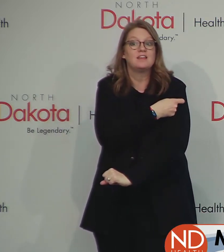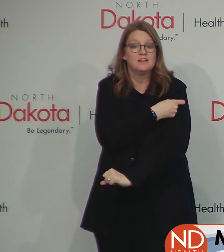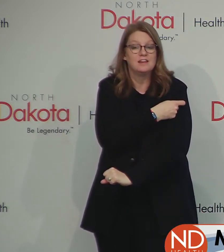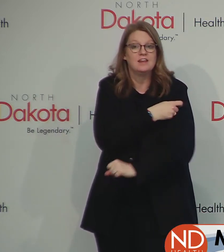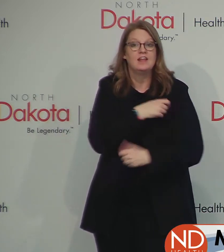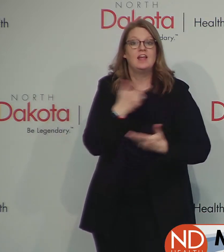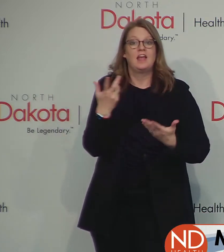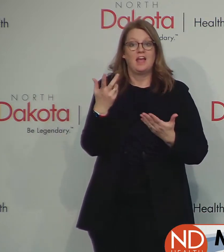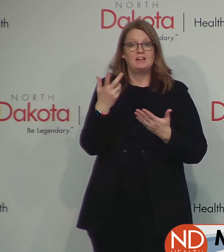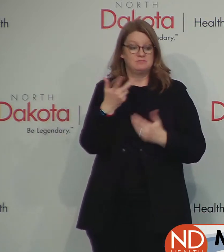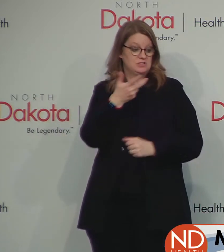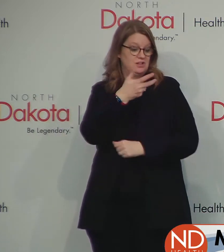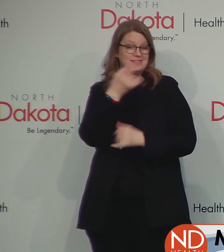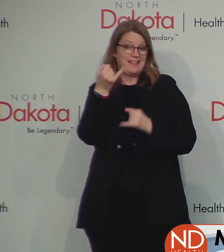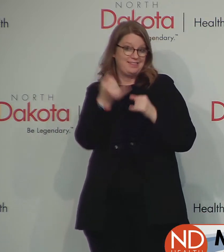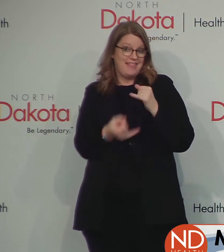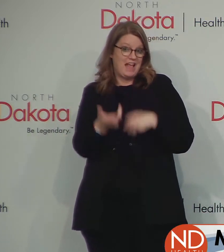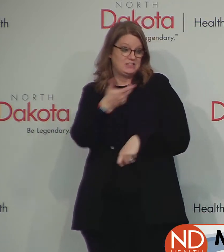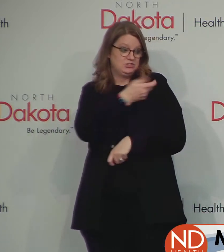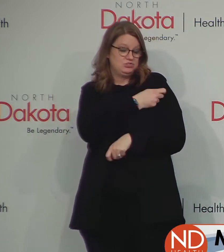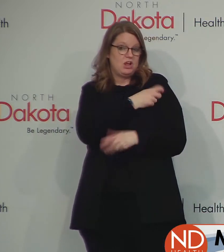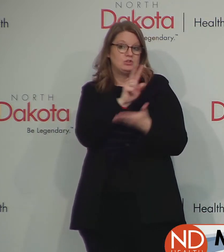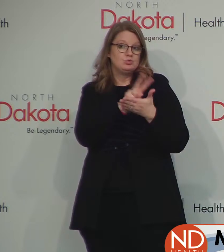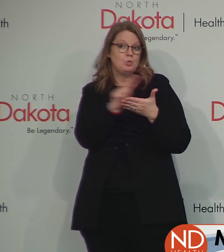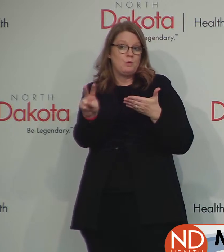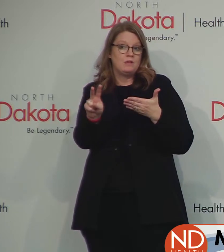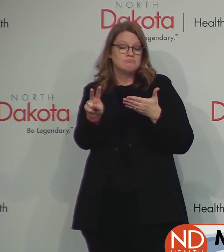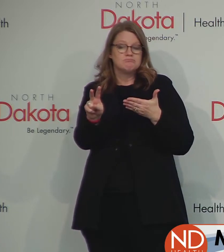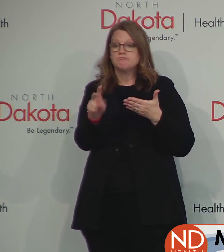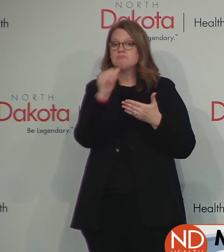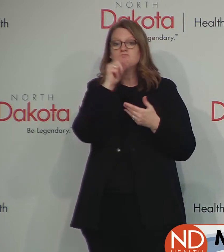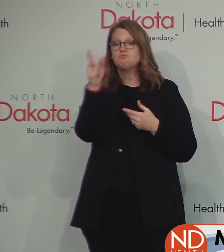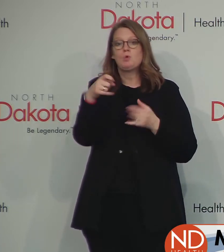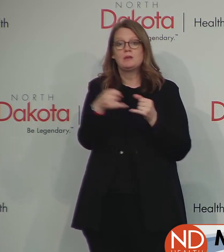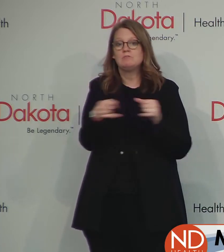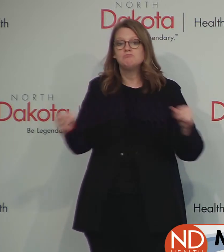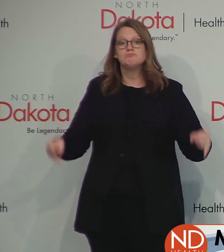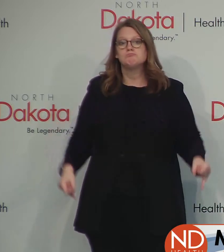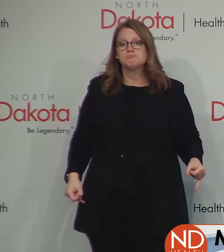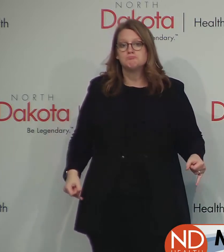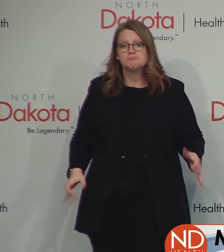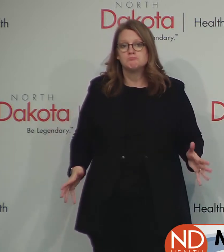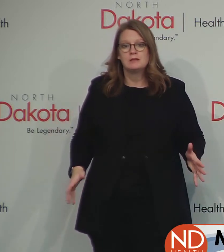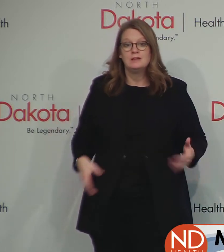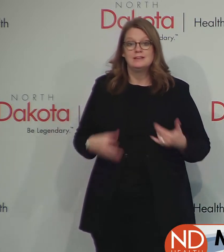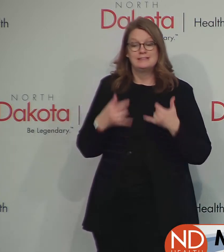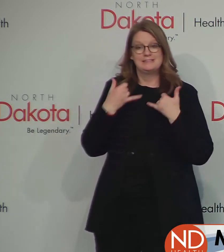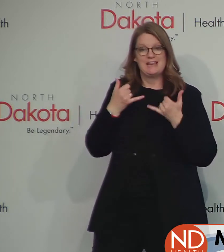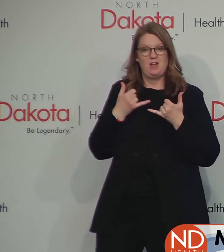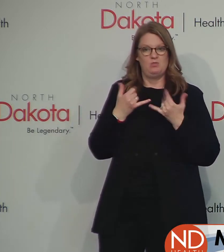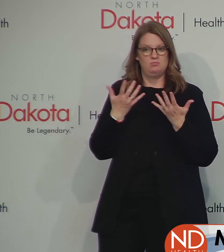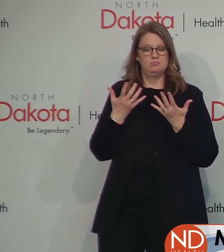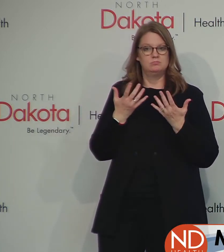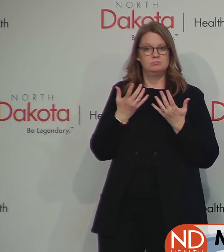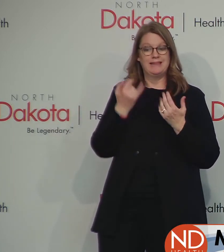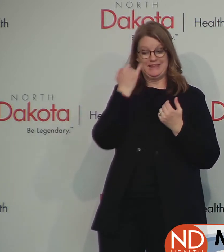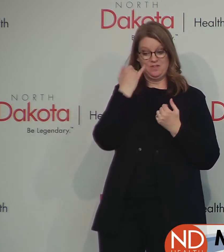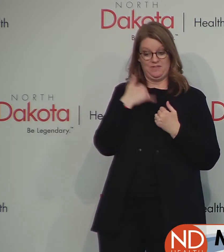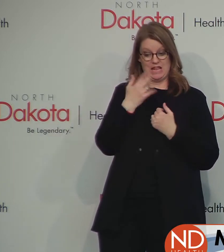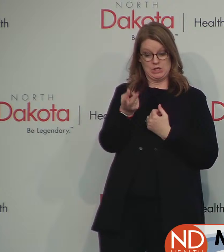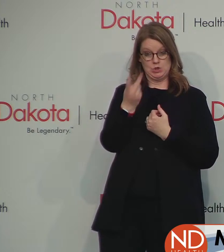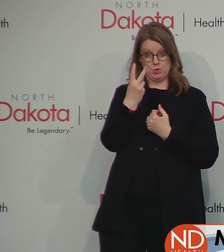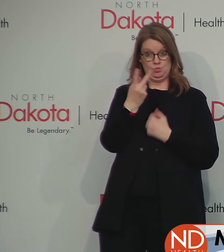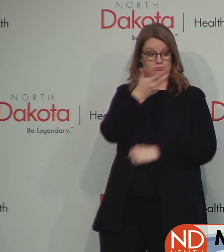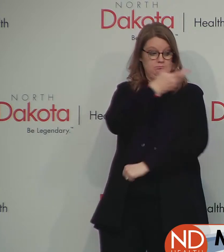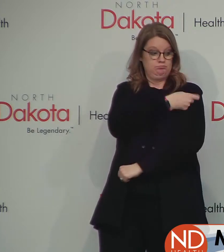been 2 weeks since their last dose of vaccine. And so for people right now, for the current vaccines, if they've had 2